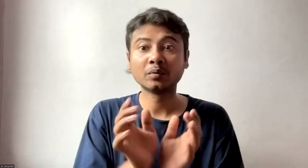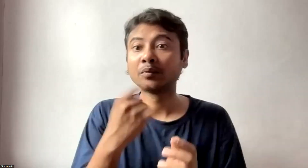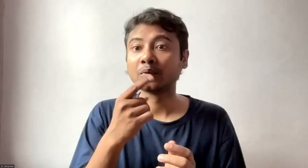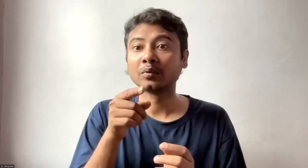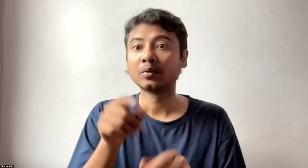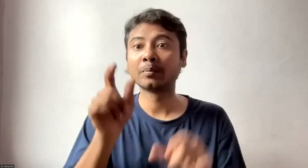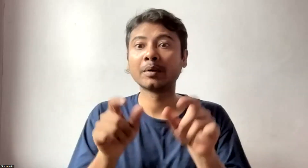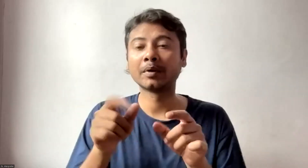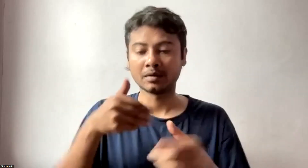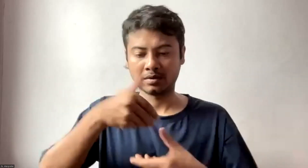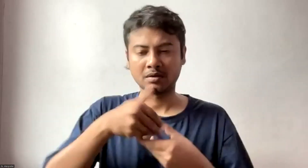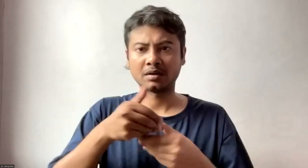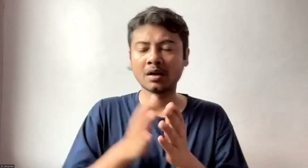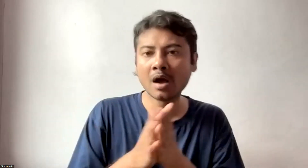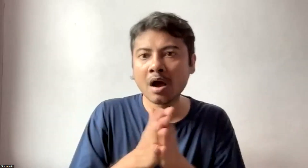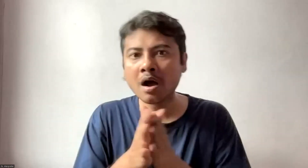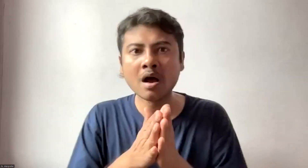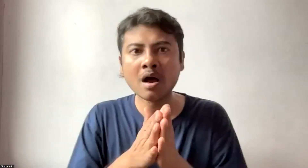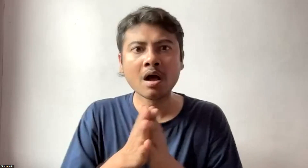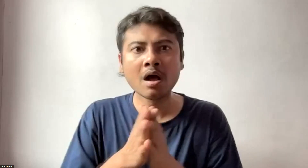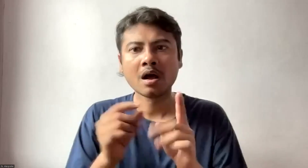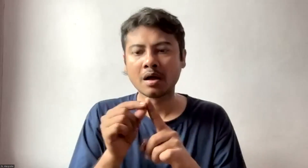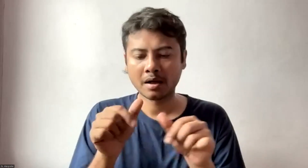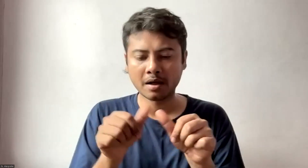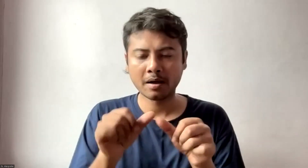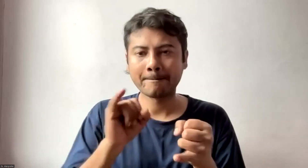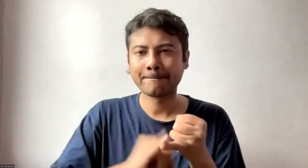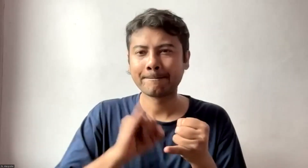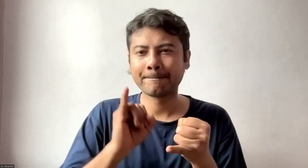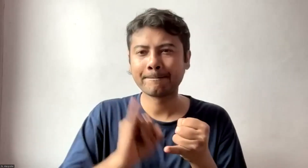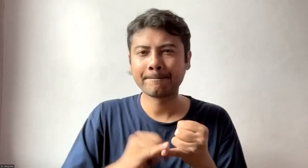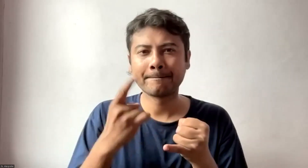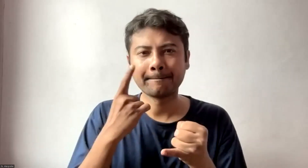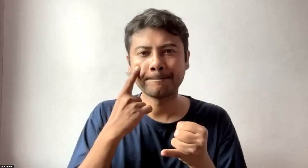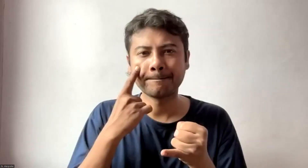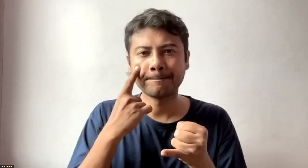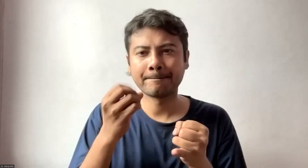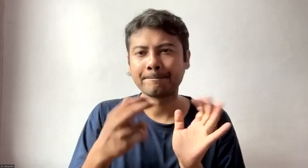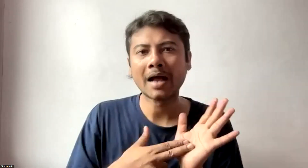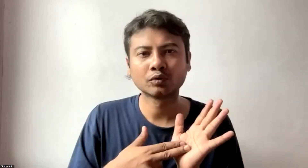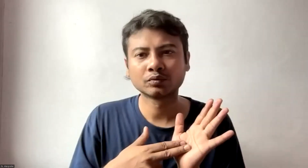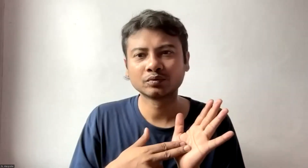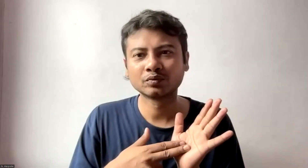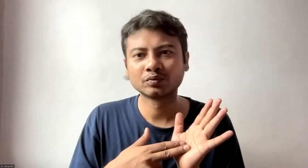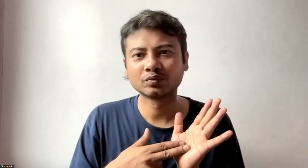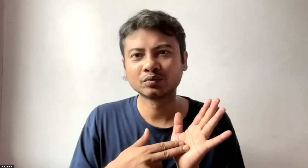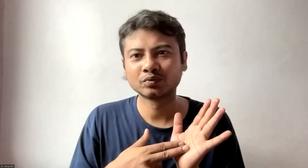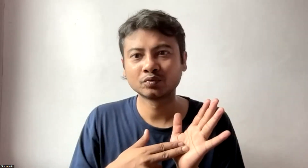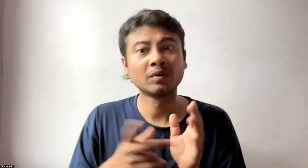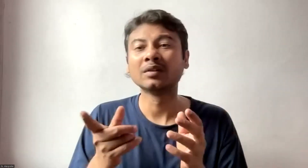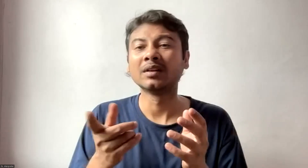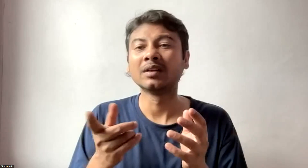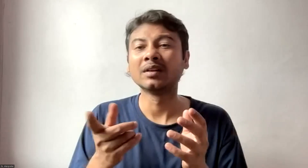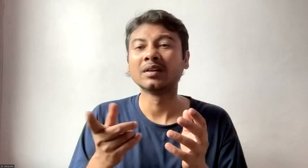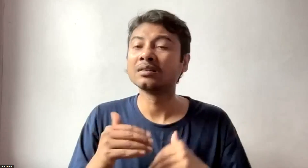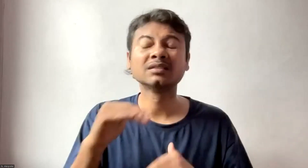pushing themselves to achieve more and more. So suppose there is a person who's earning very well in his office life. His salary is like, a